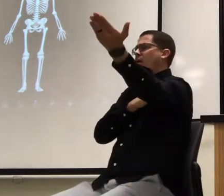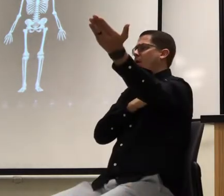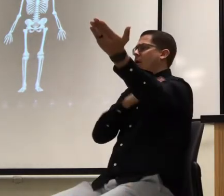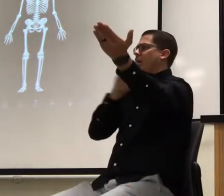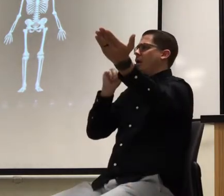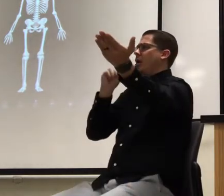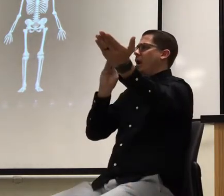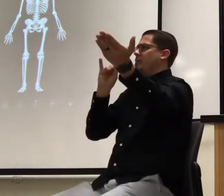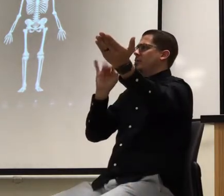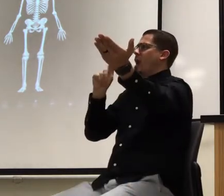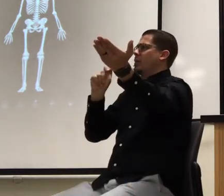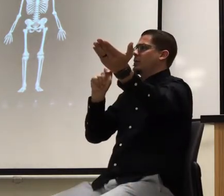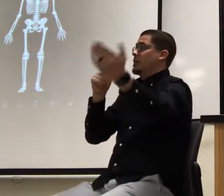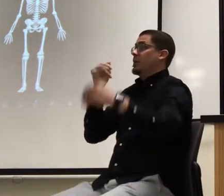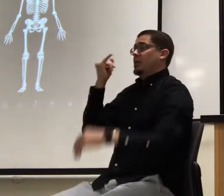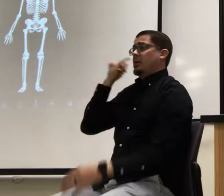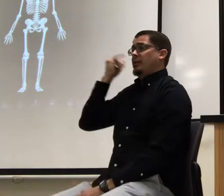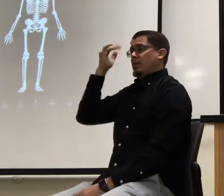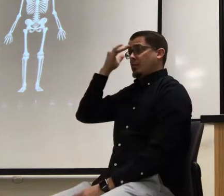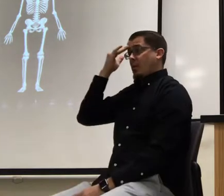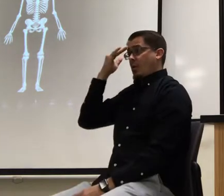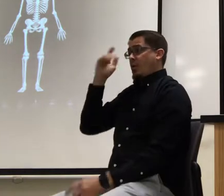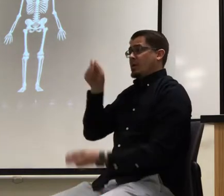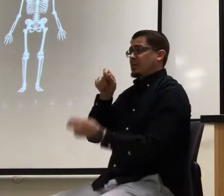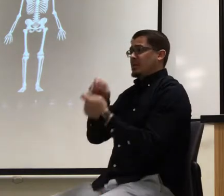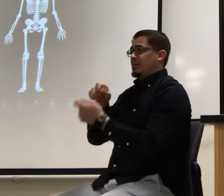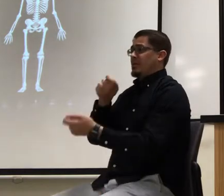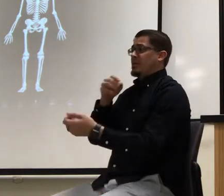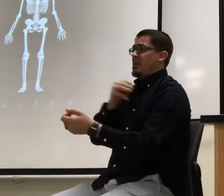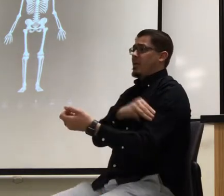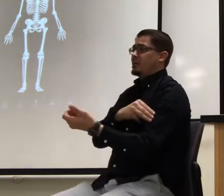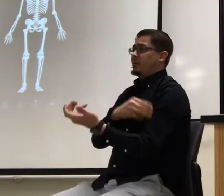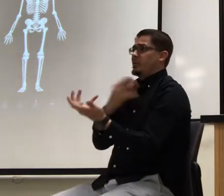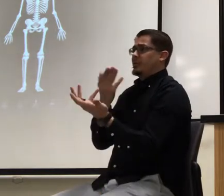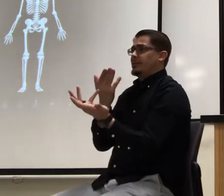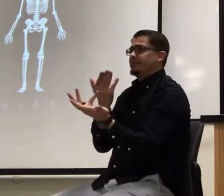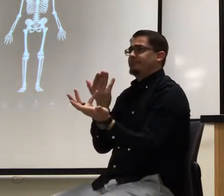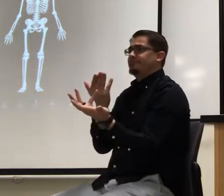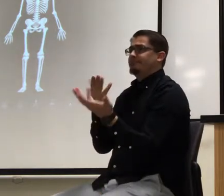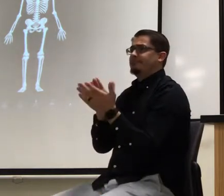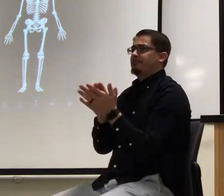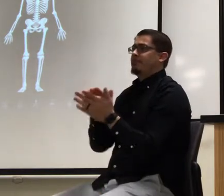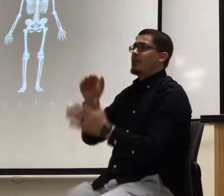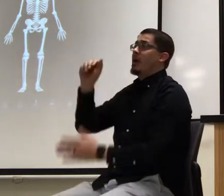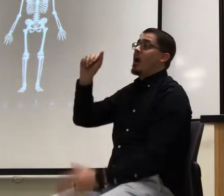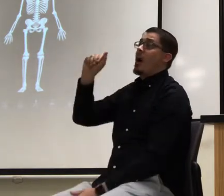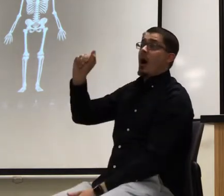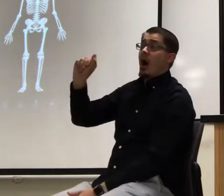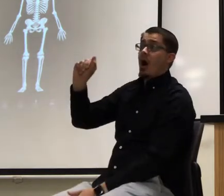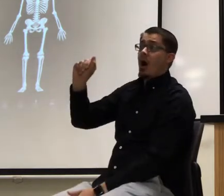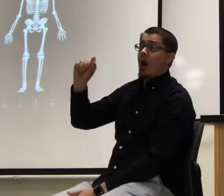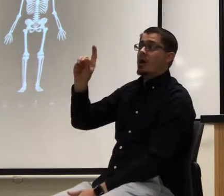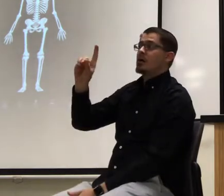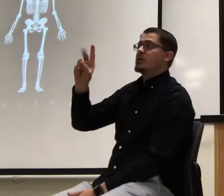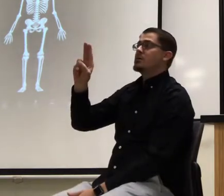abduct. Let's say you know a particular muscle is an adductor